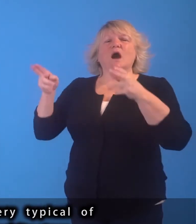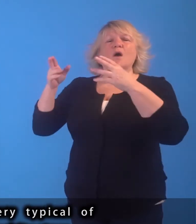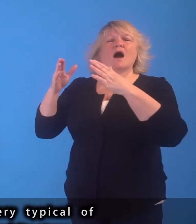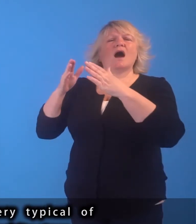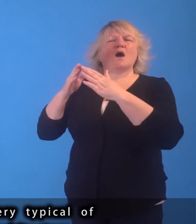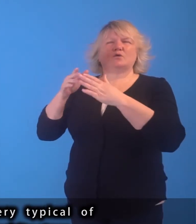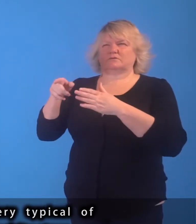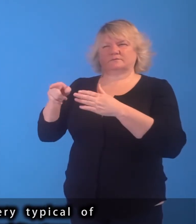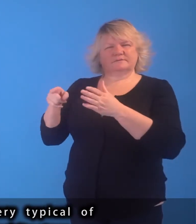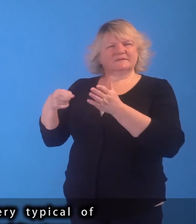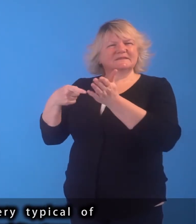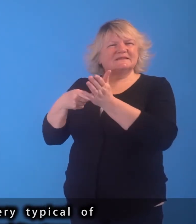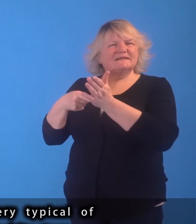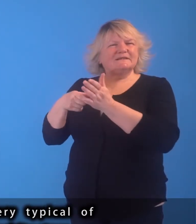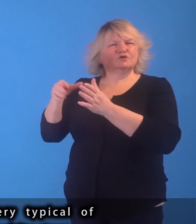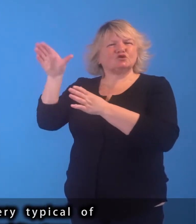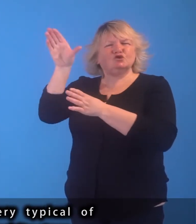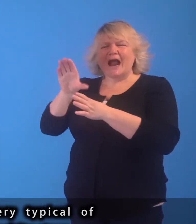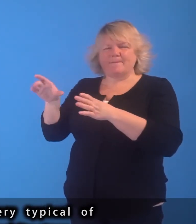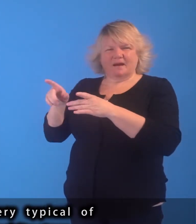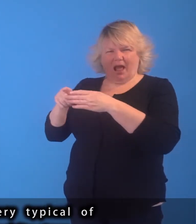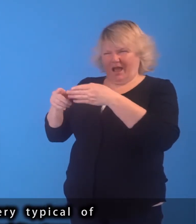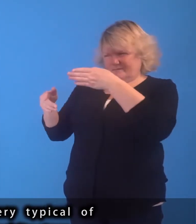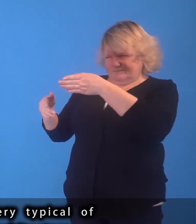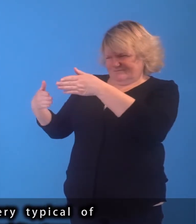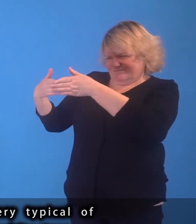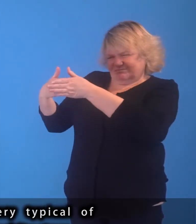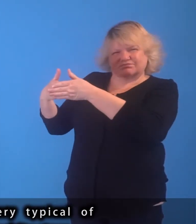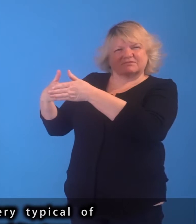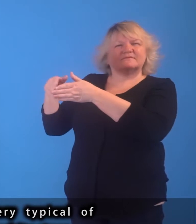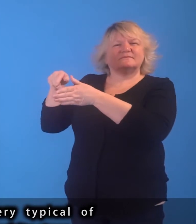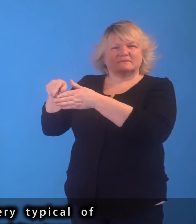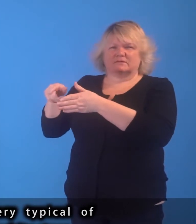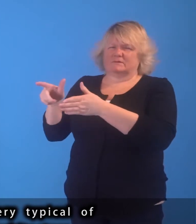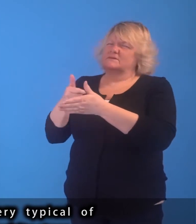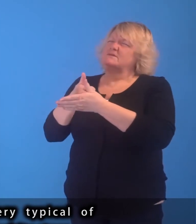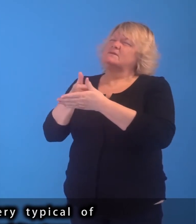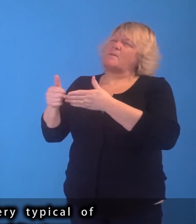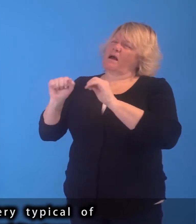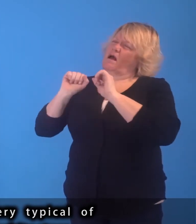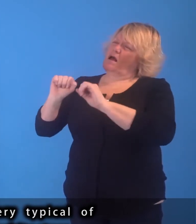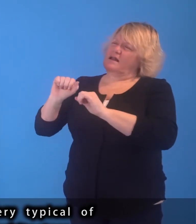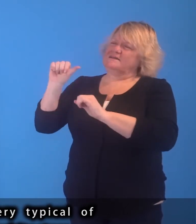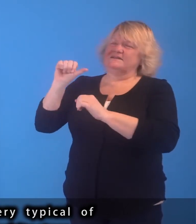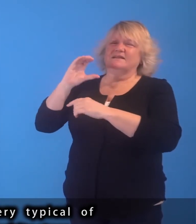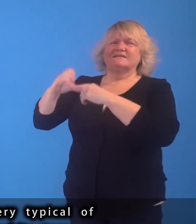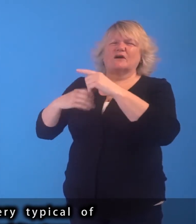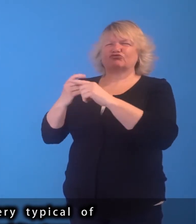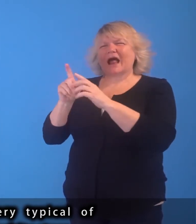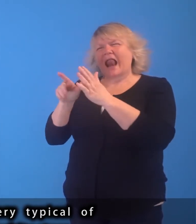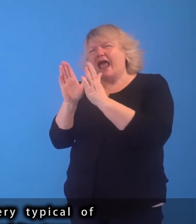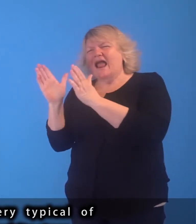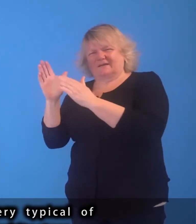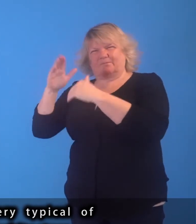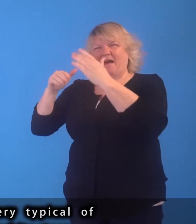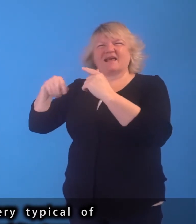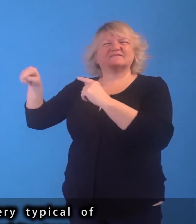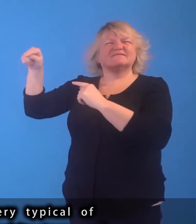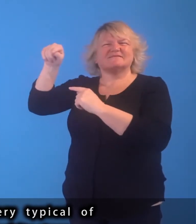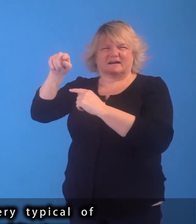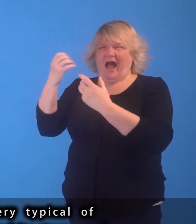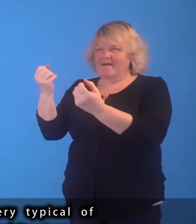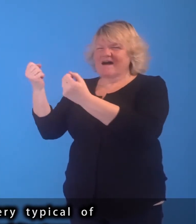The tower house was T-shaped and very typical of late 16th century country house